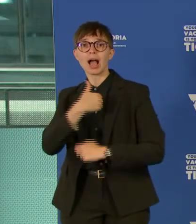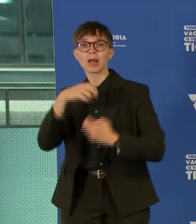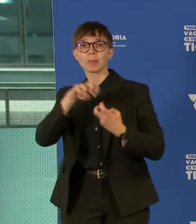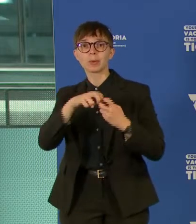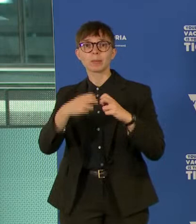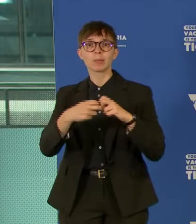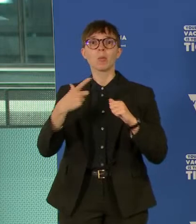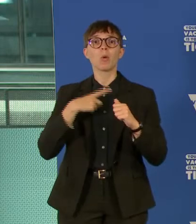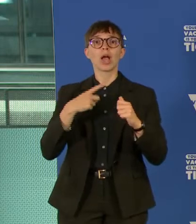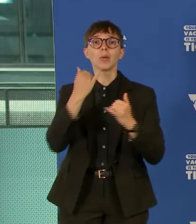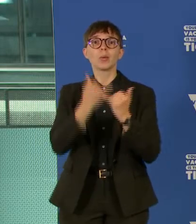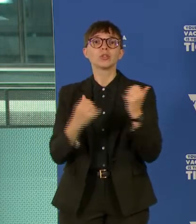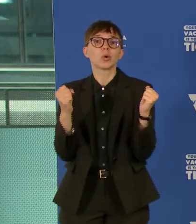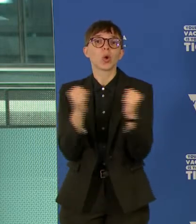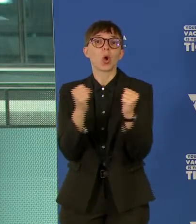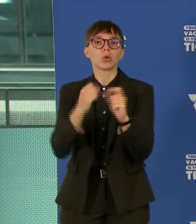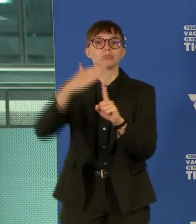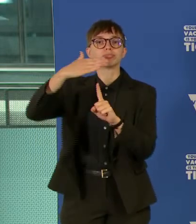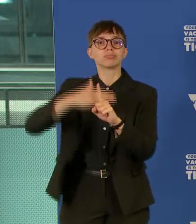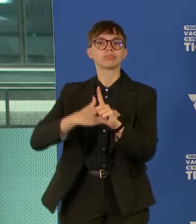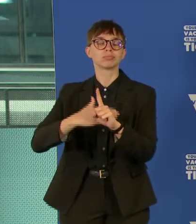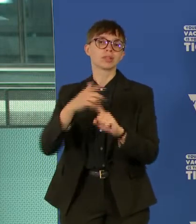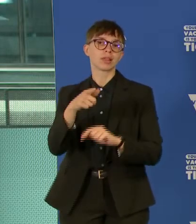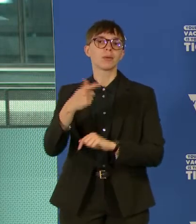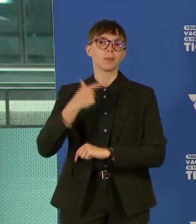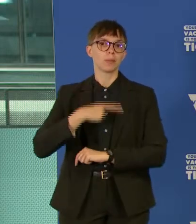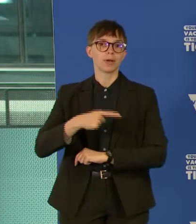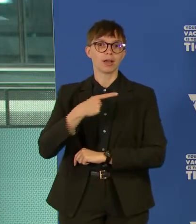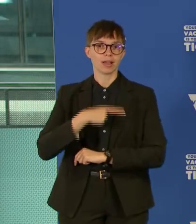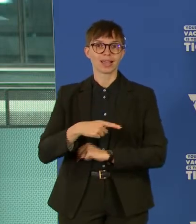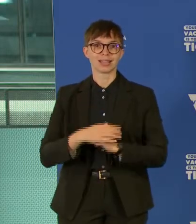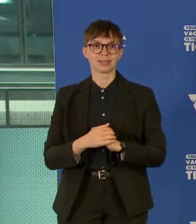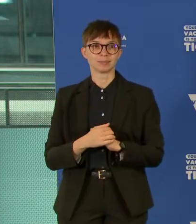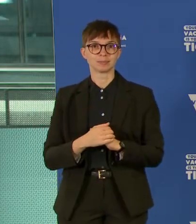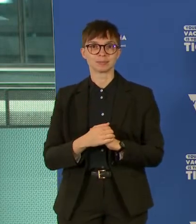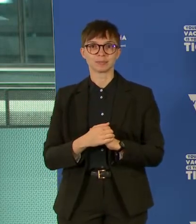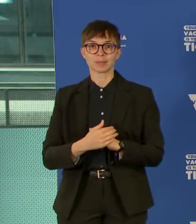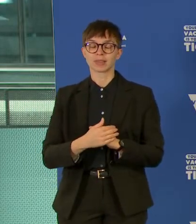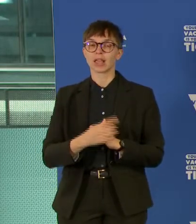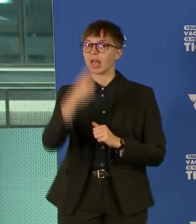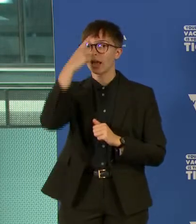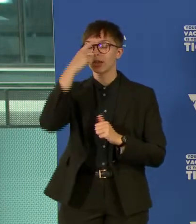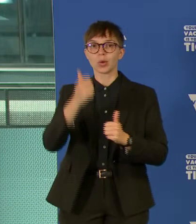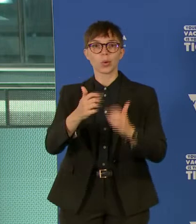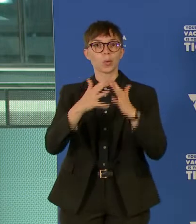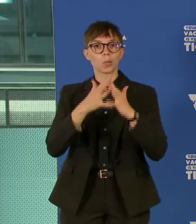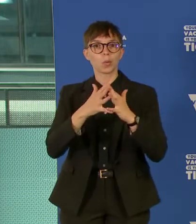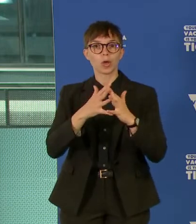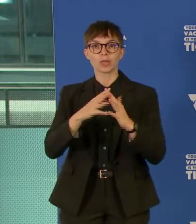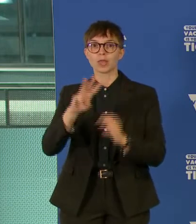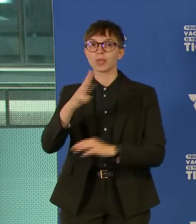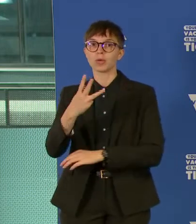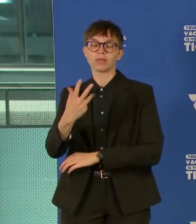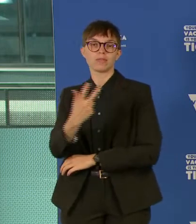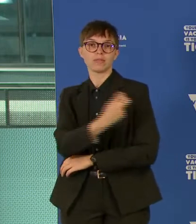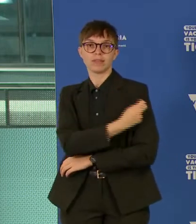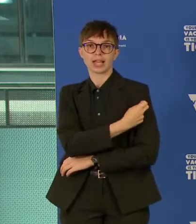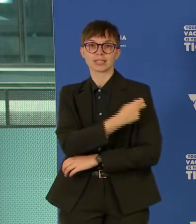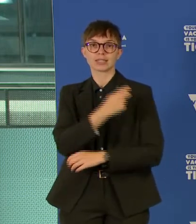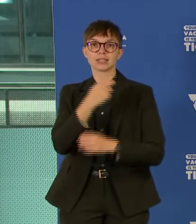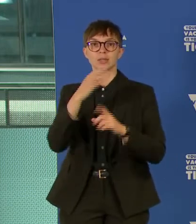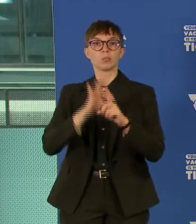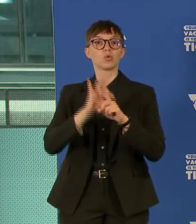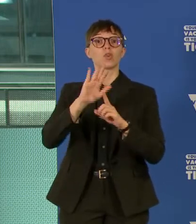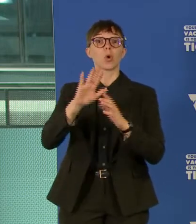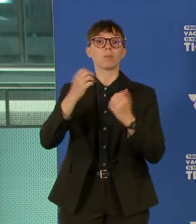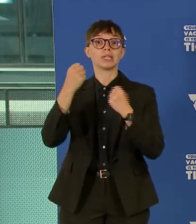of other respiratory conditions circulating. So a good time to be protected from COVID. Your second